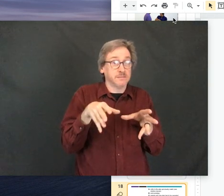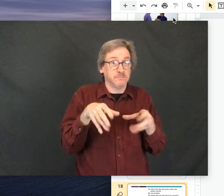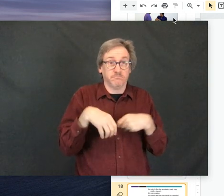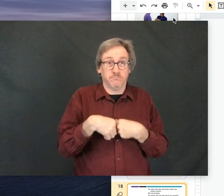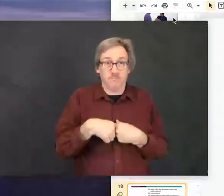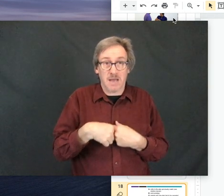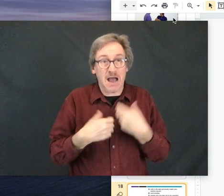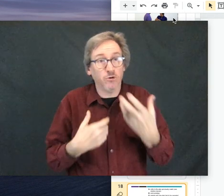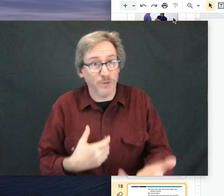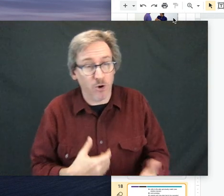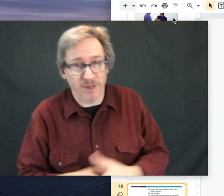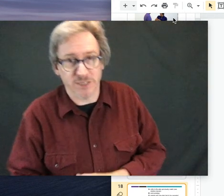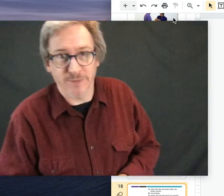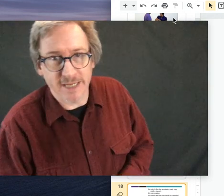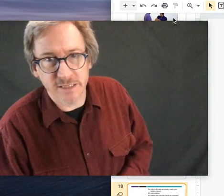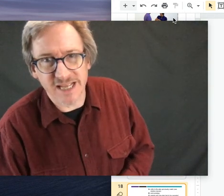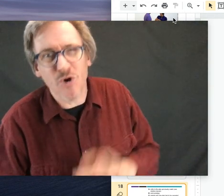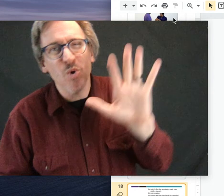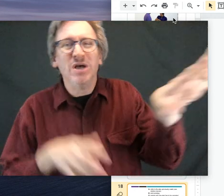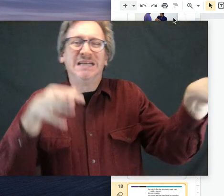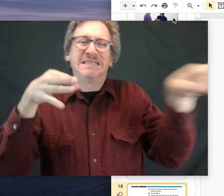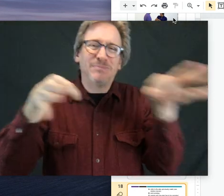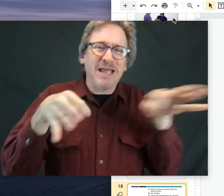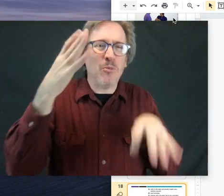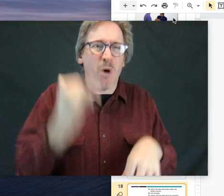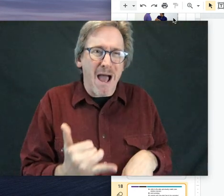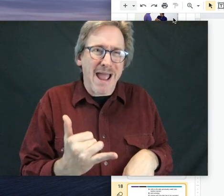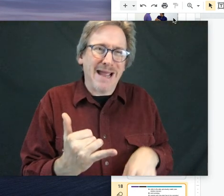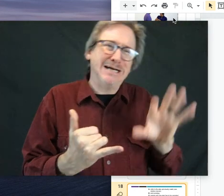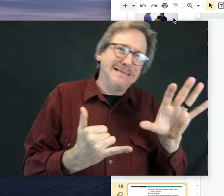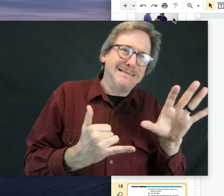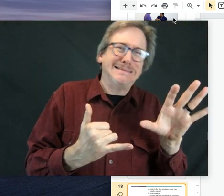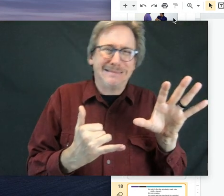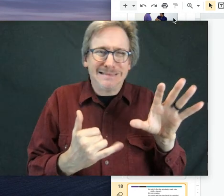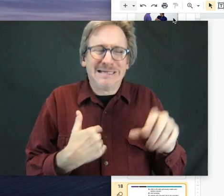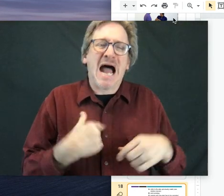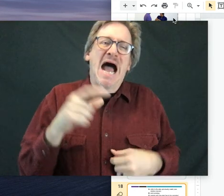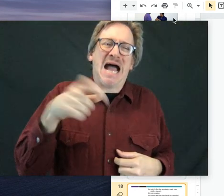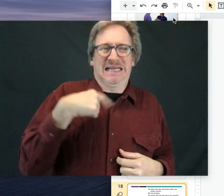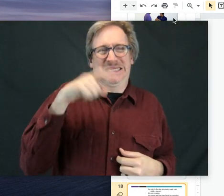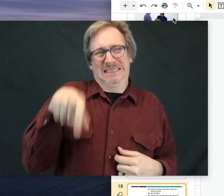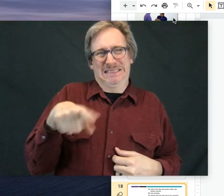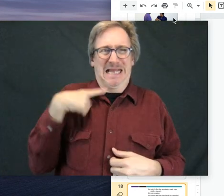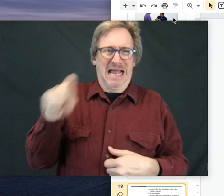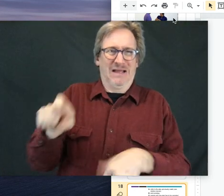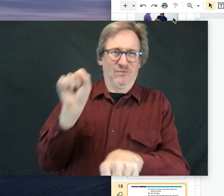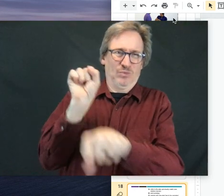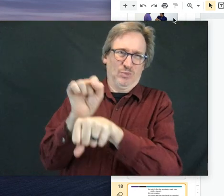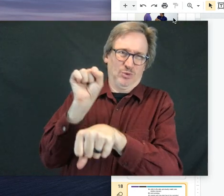politeness. How do we go about doing it? Say, oh, explain why.